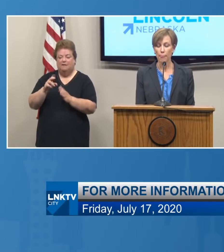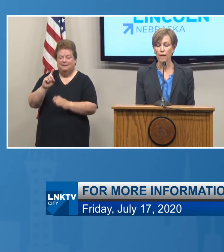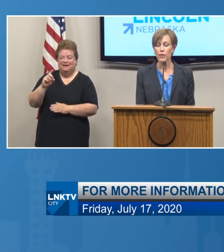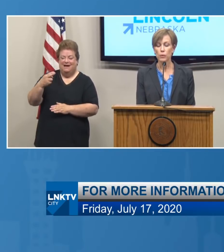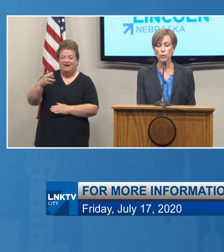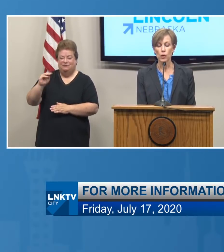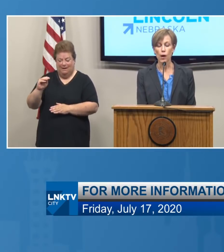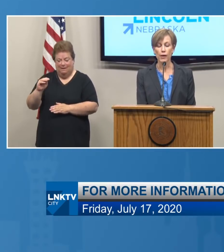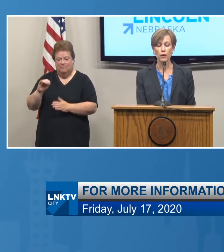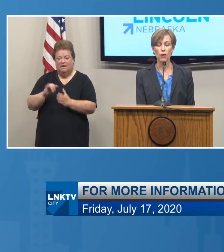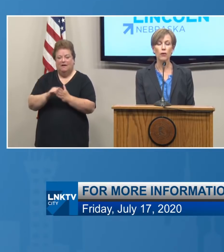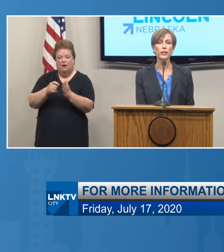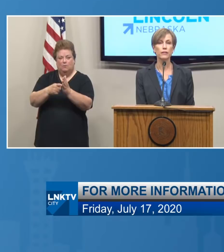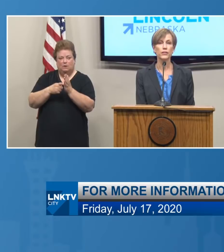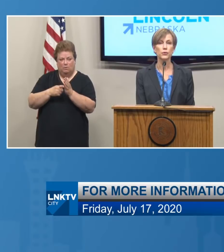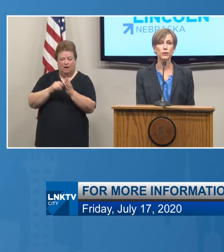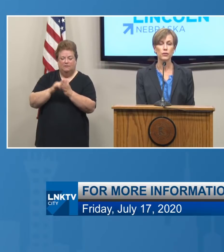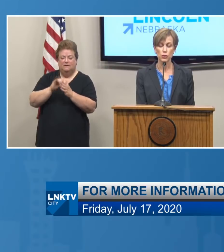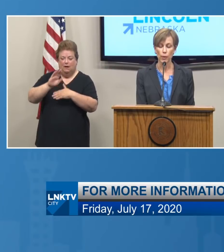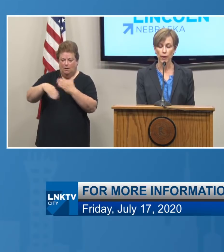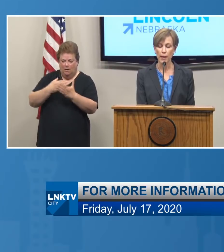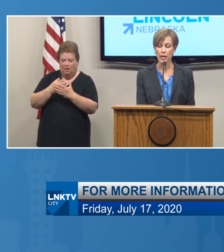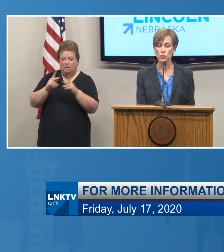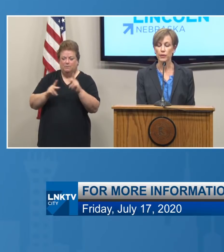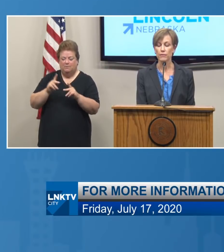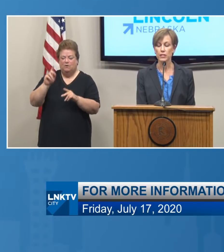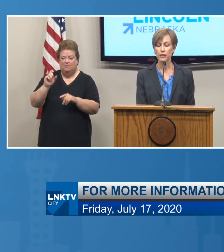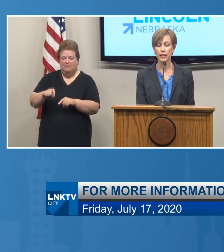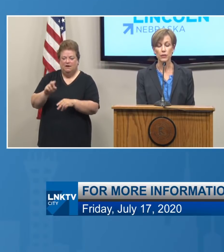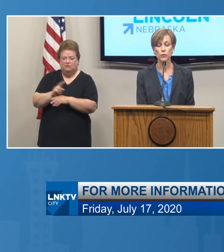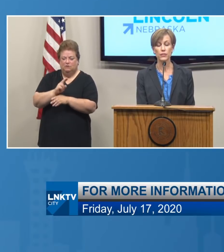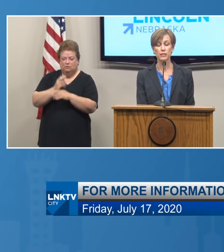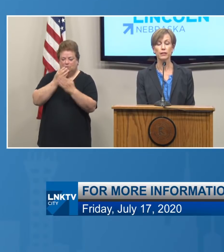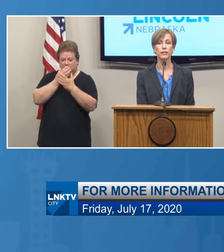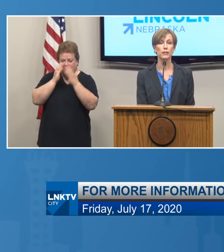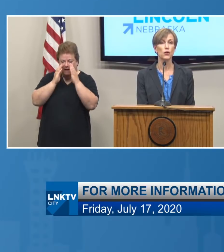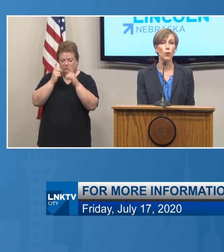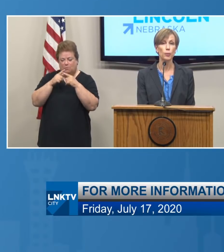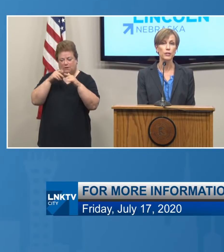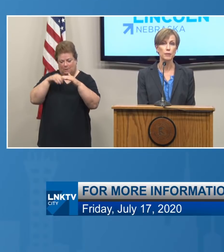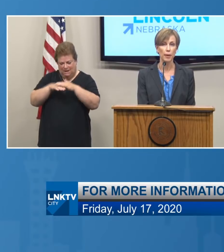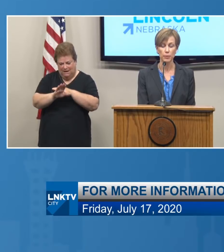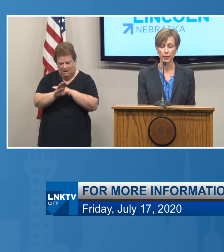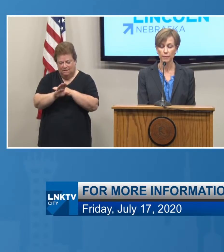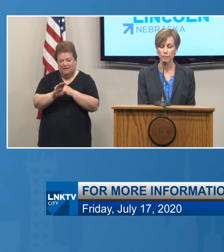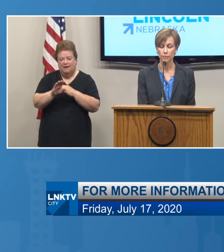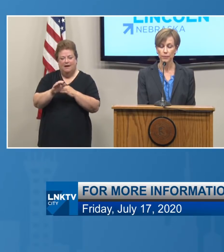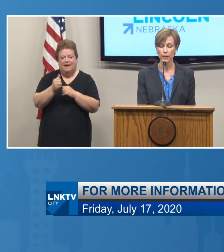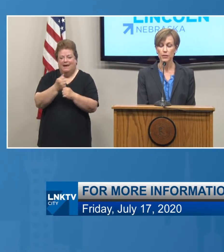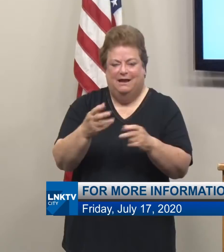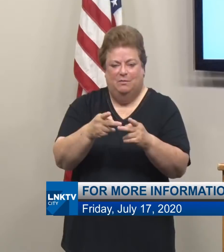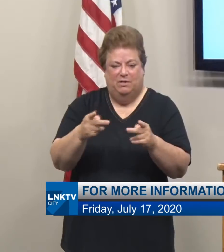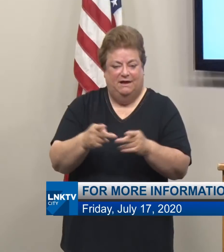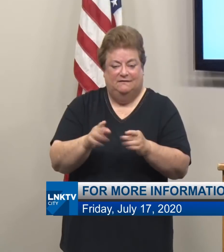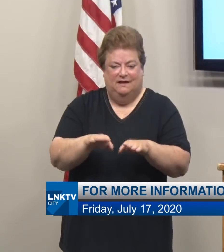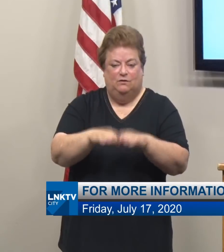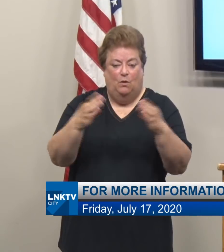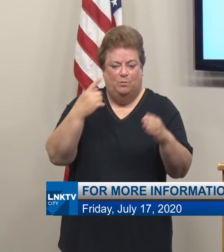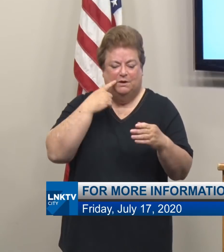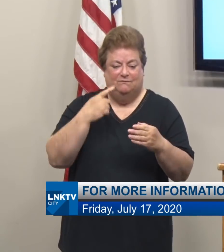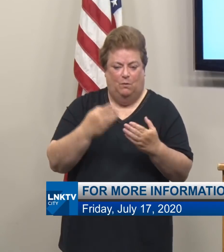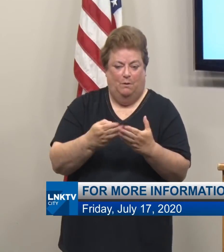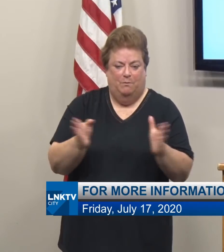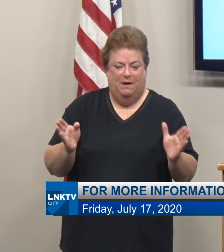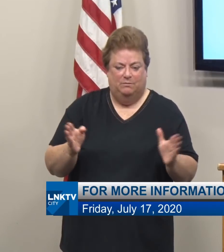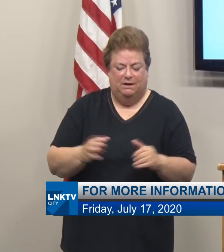DHM, that will require all individuals to wear a mask when they visit an indoor facility that is open to the public. This new requirement